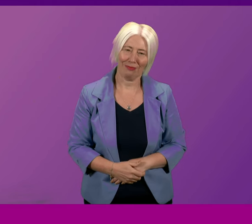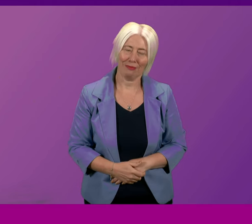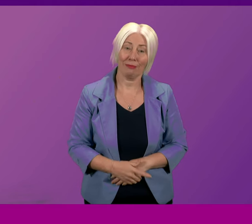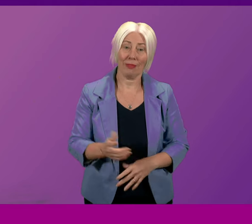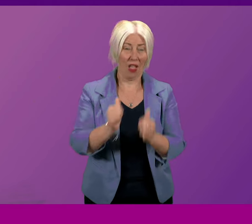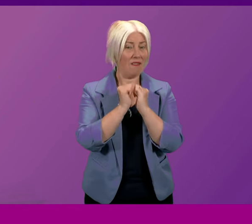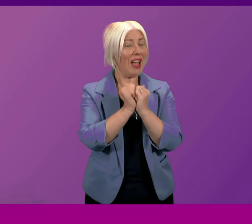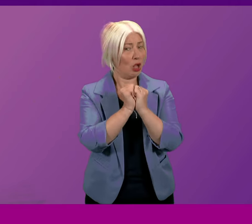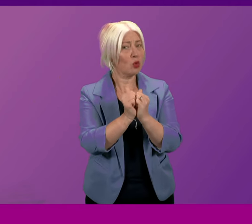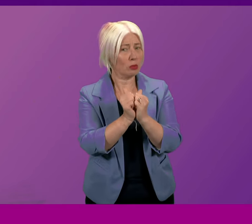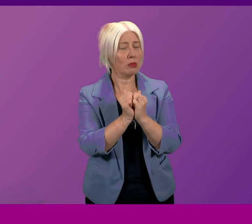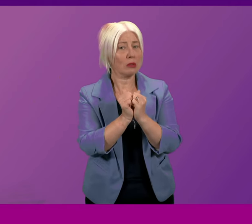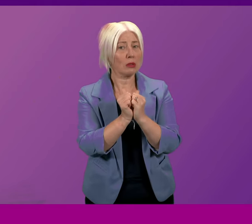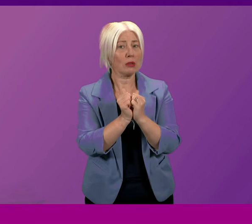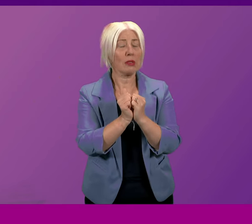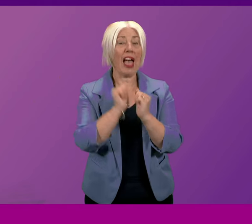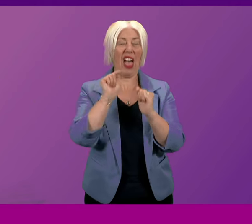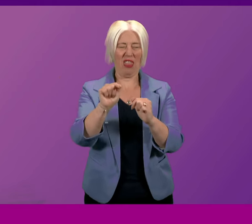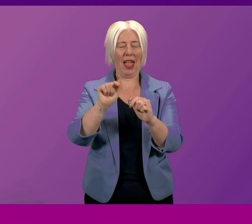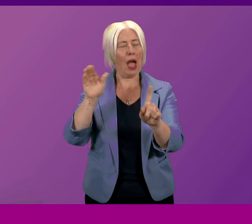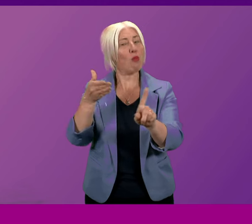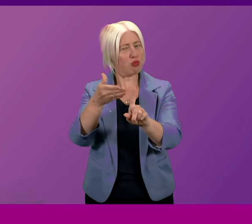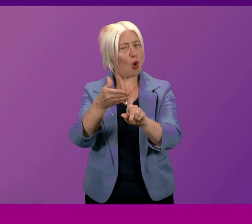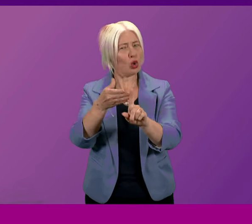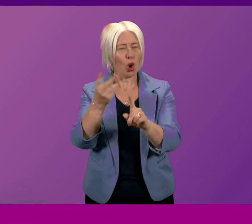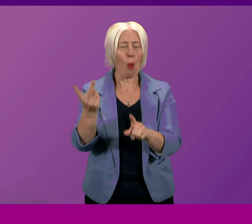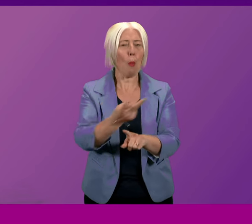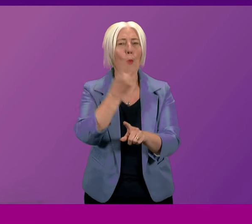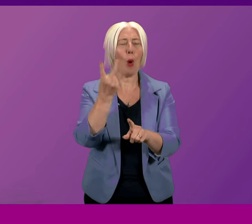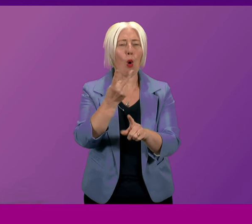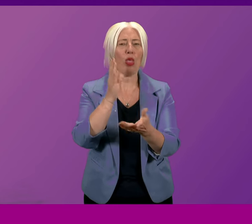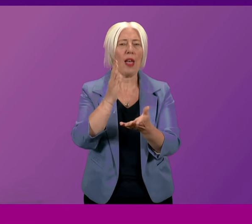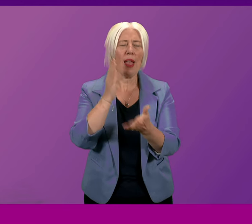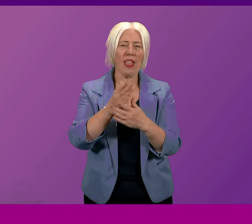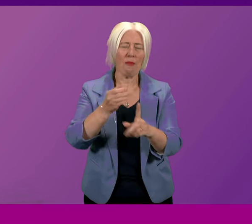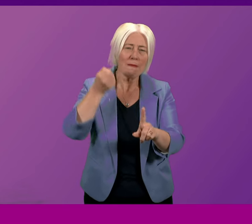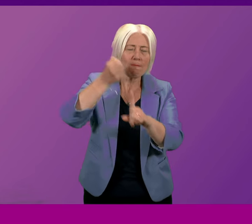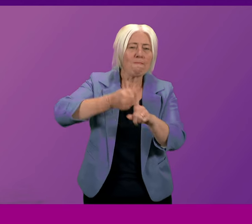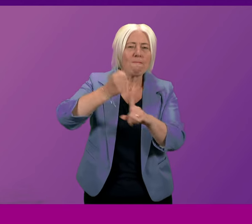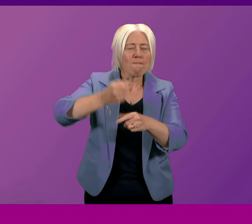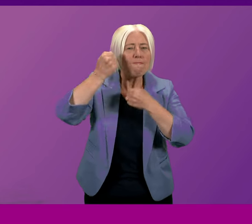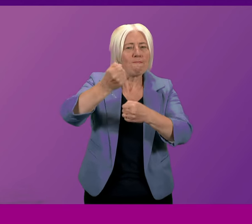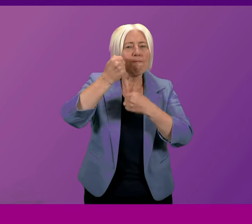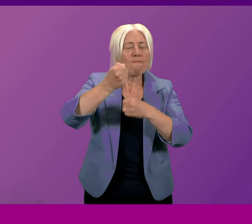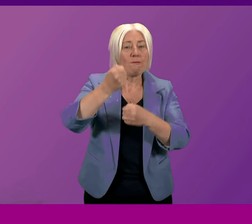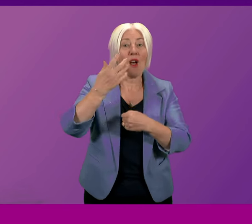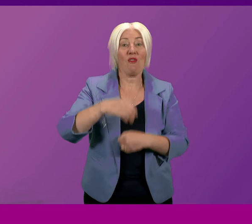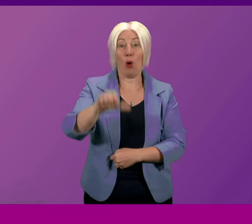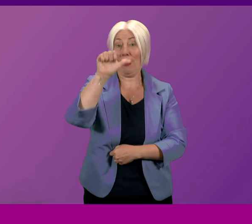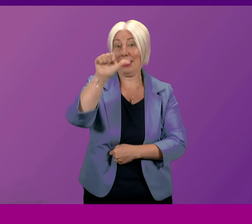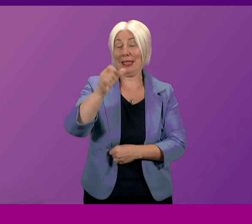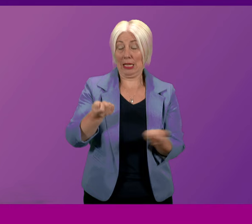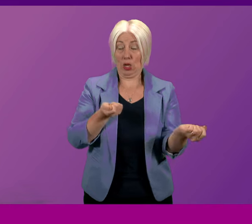These values and this approach have been championed consistently by the six presiding